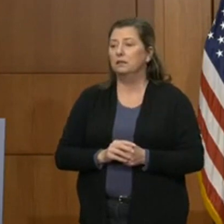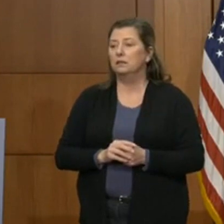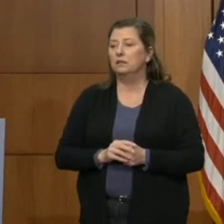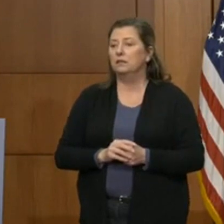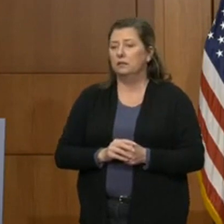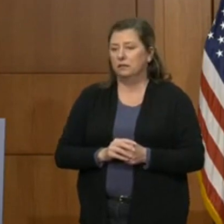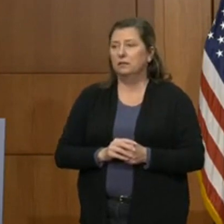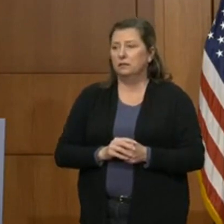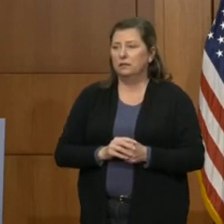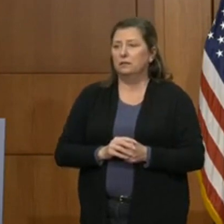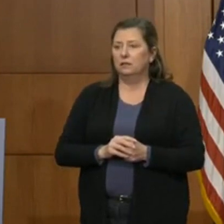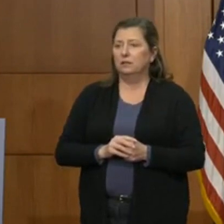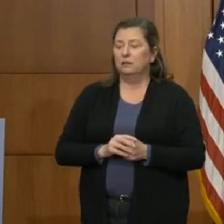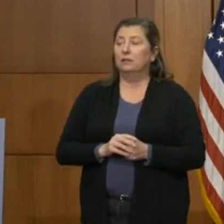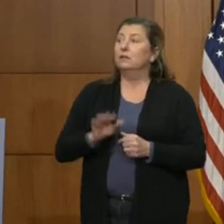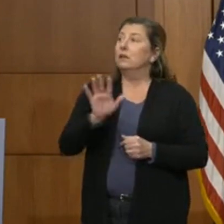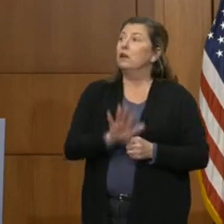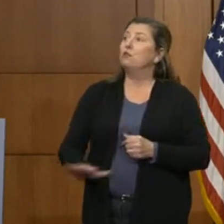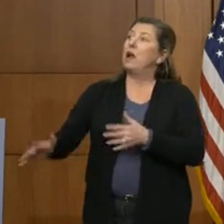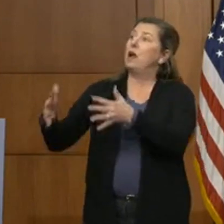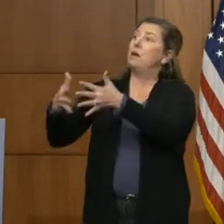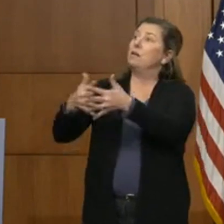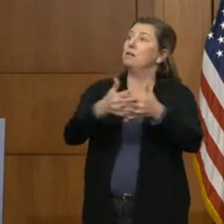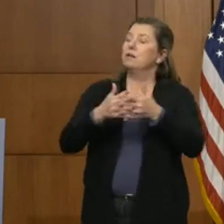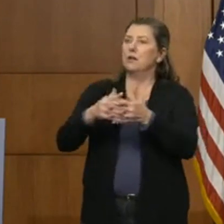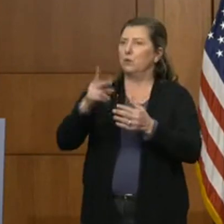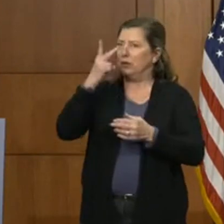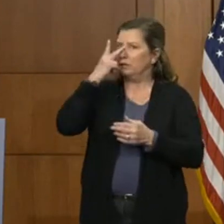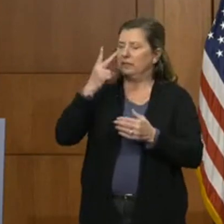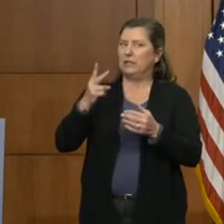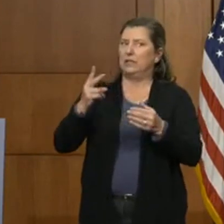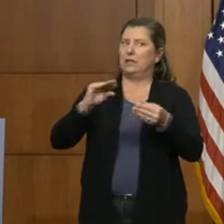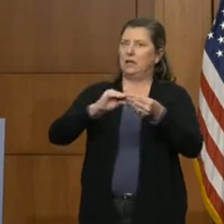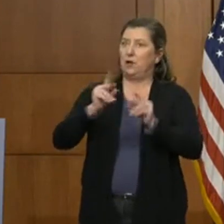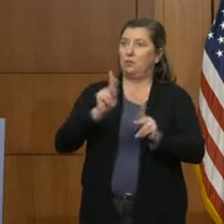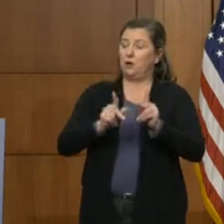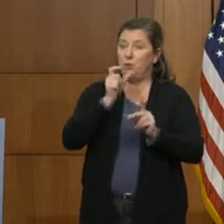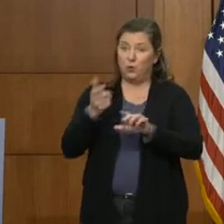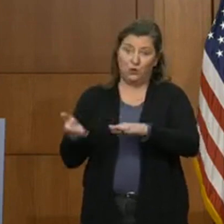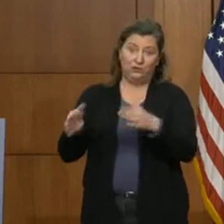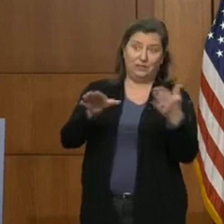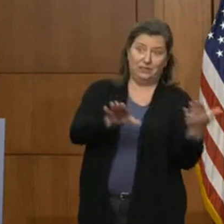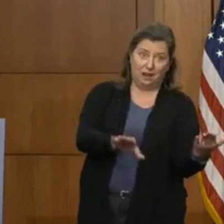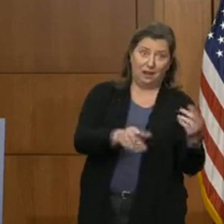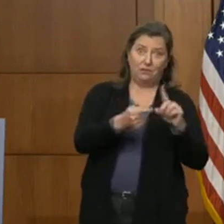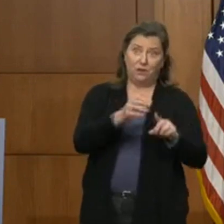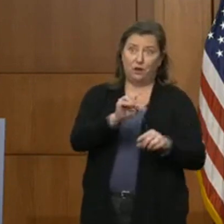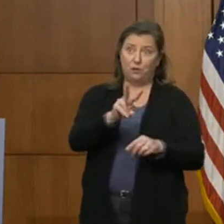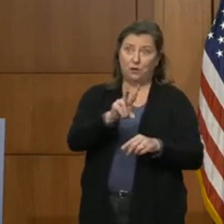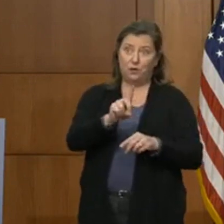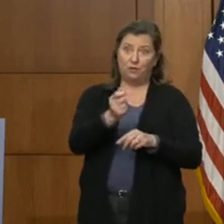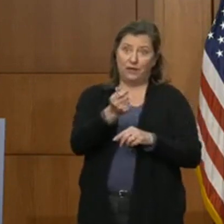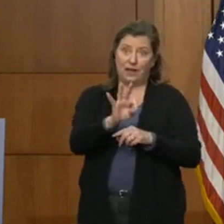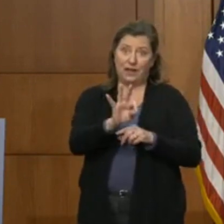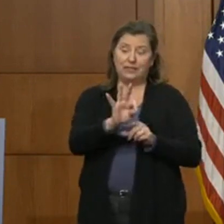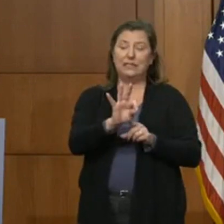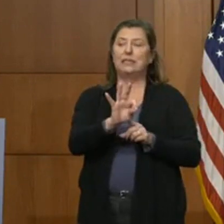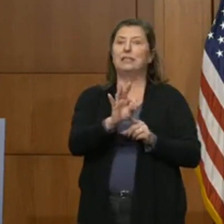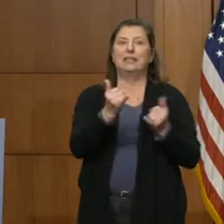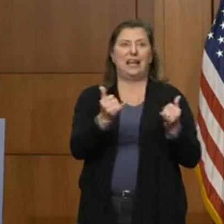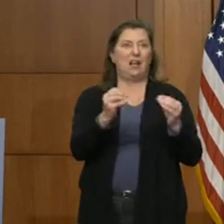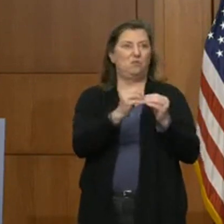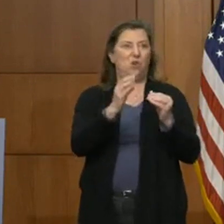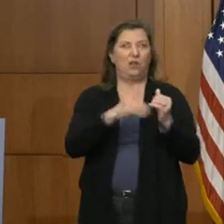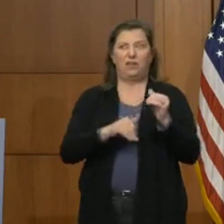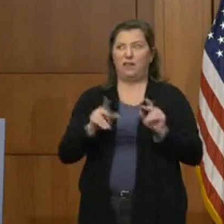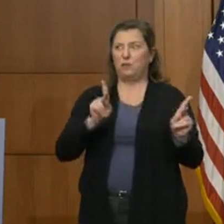We've seen across the country a new milestone. The number of people who have died from COVID-19 now surpasses